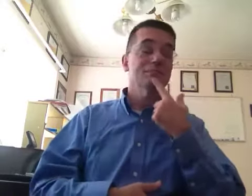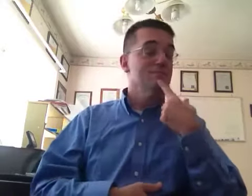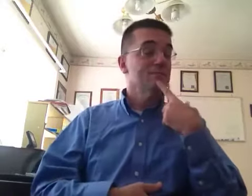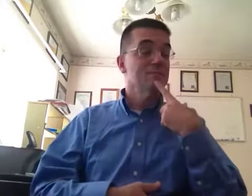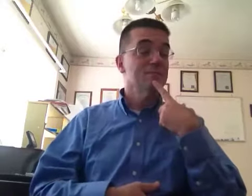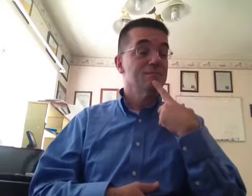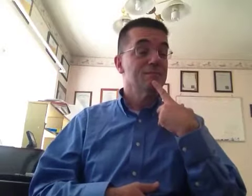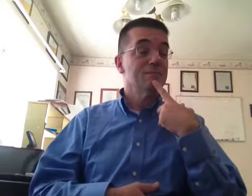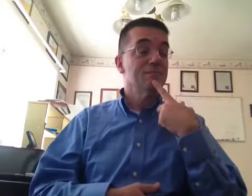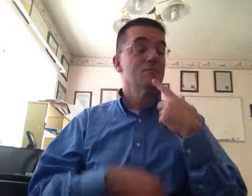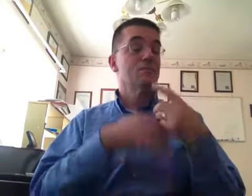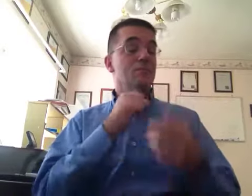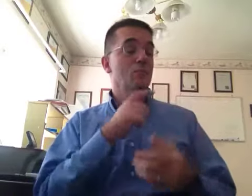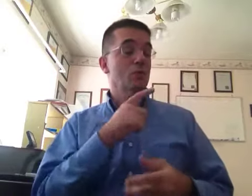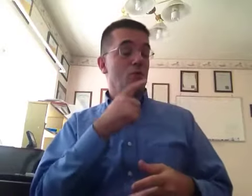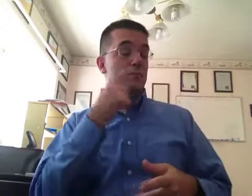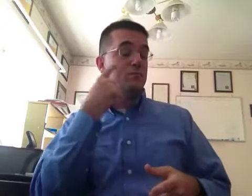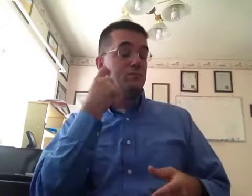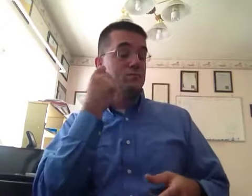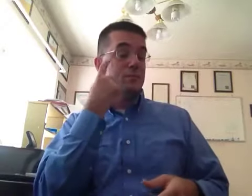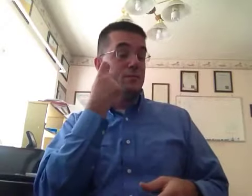So, you know, based on that,